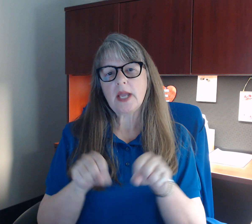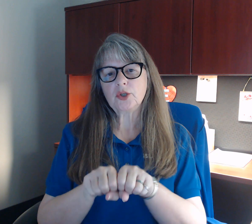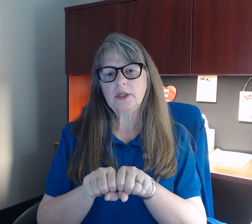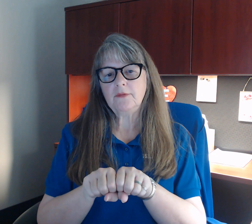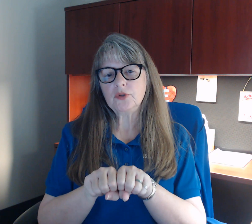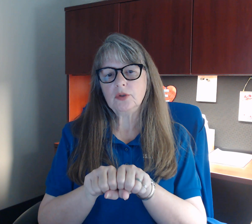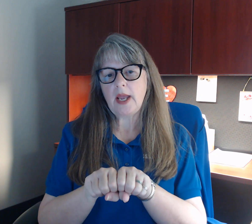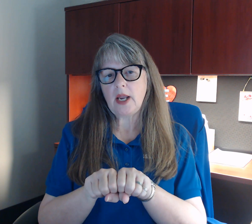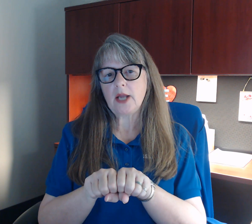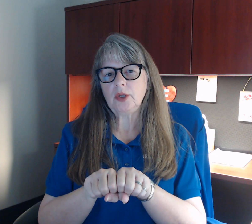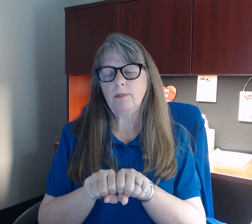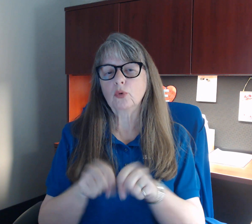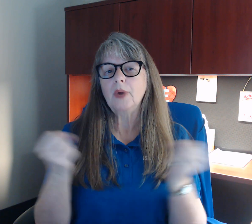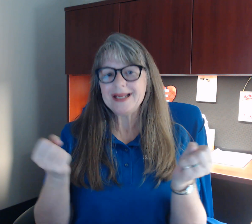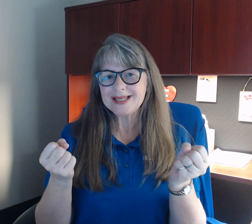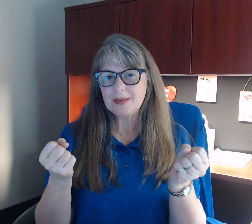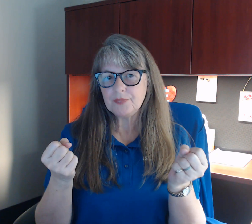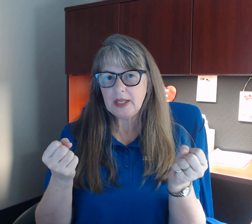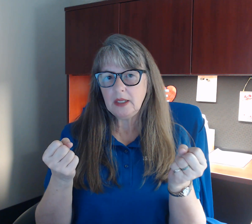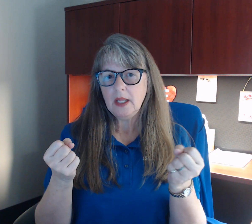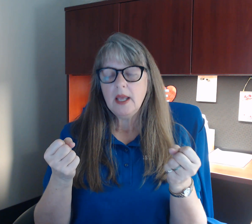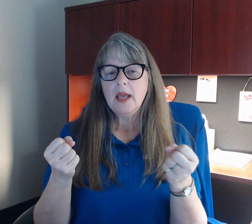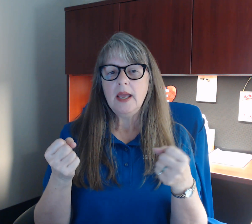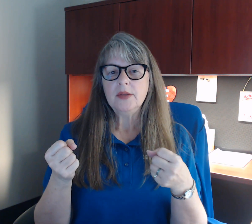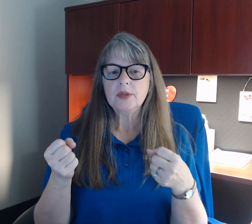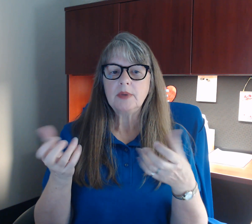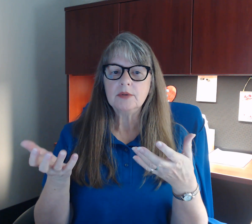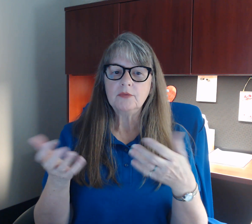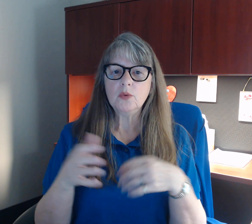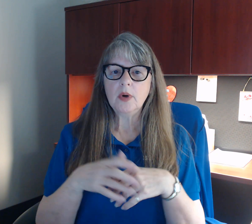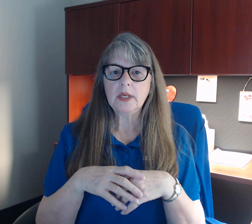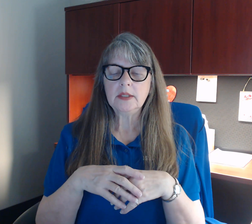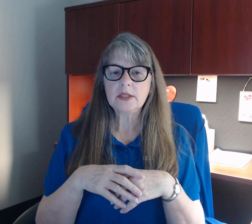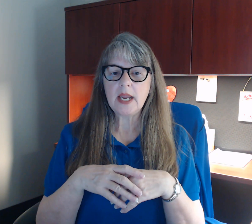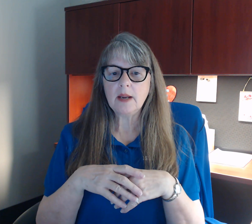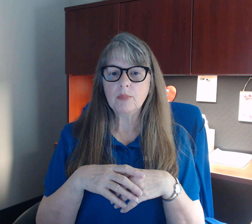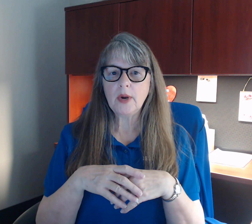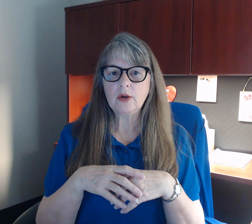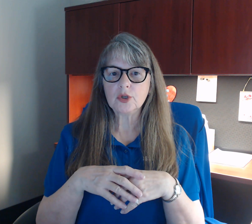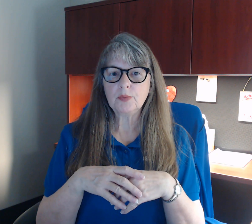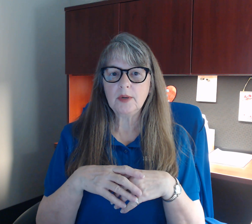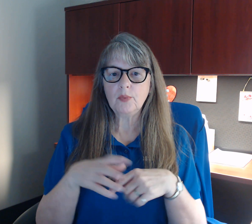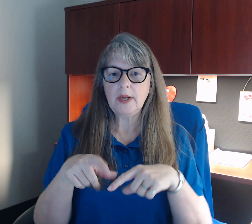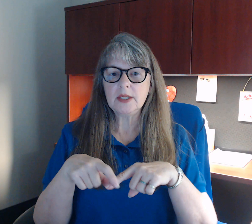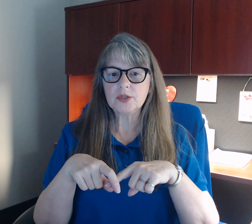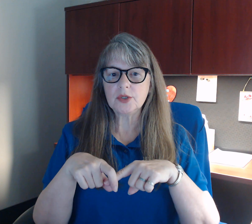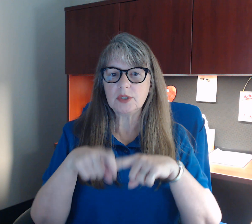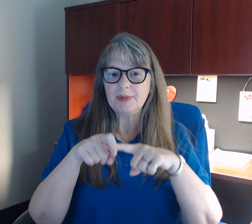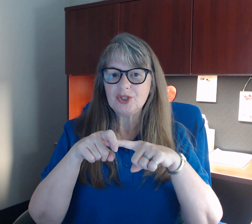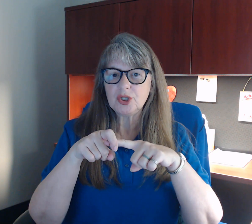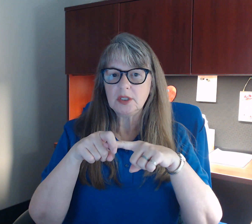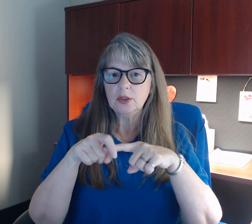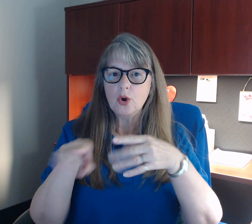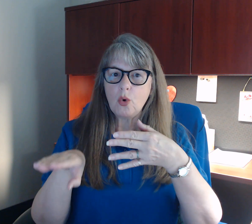actually to actually break something. And sometimes if you want to take a break or spring break, it's suspension,